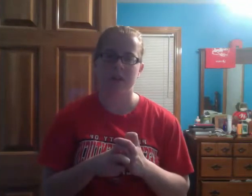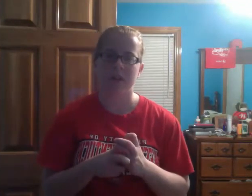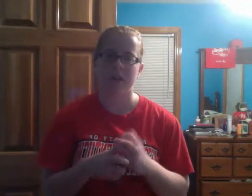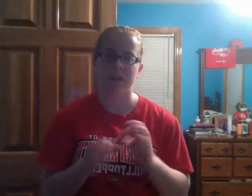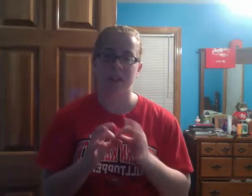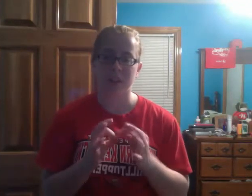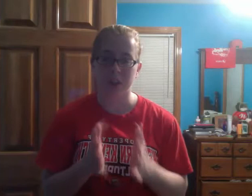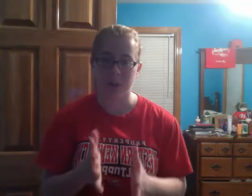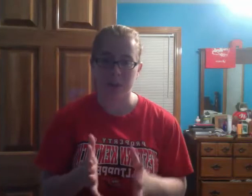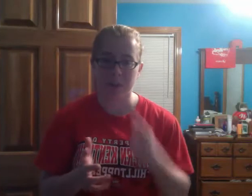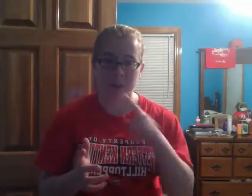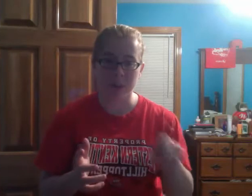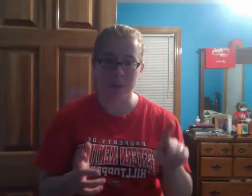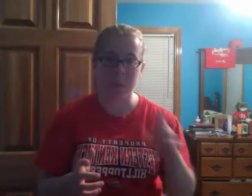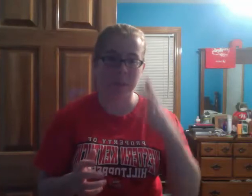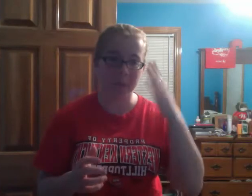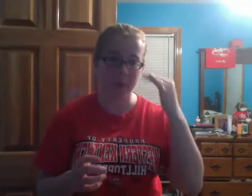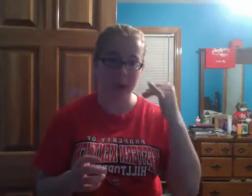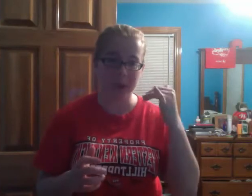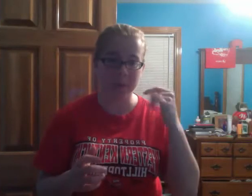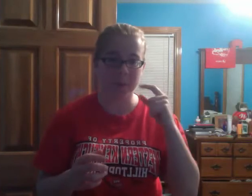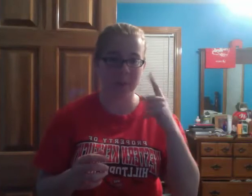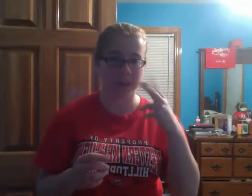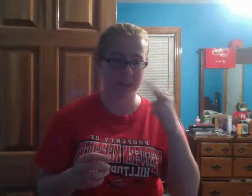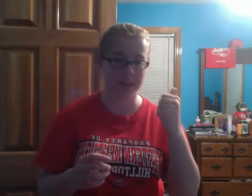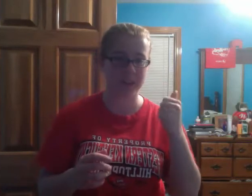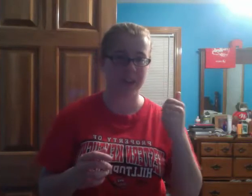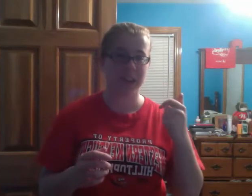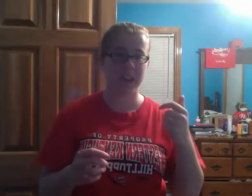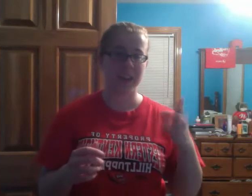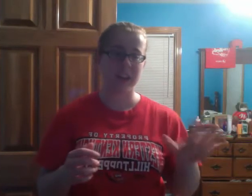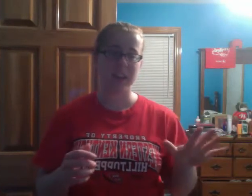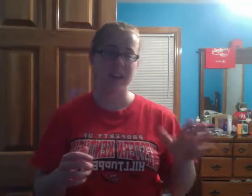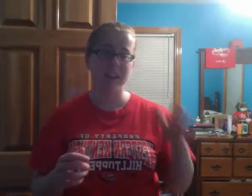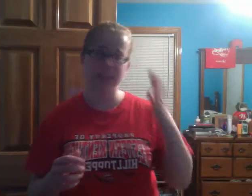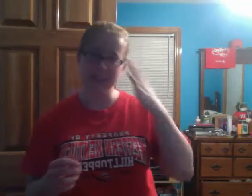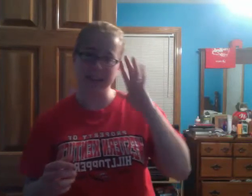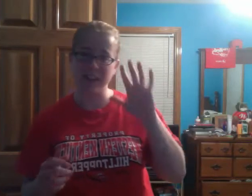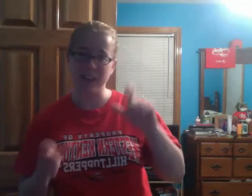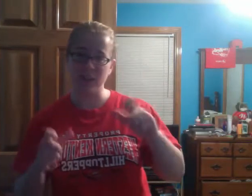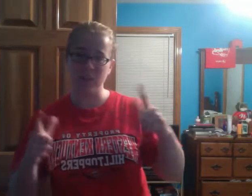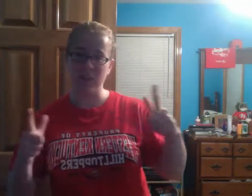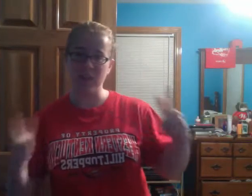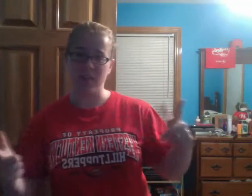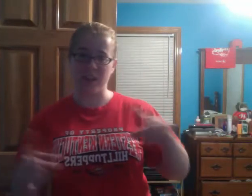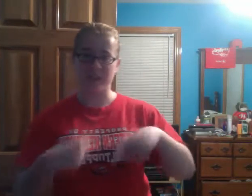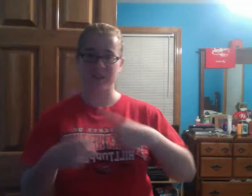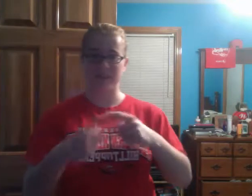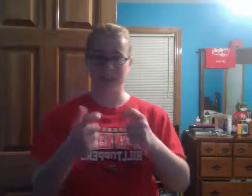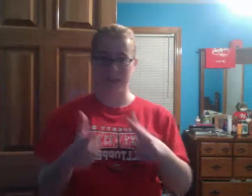to interpret for him. Why? Because he didn't know a lot of sign